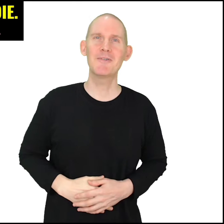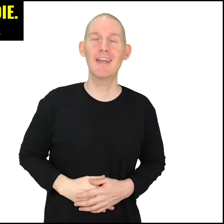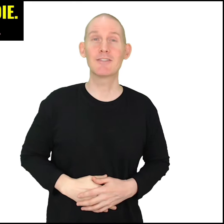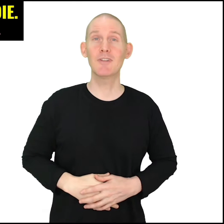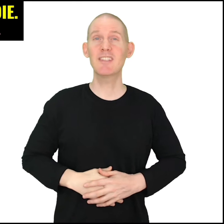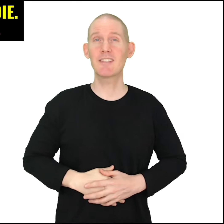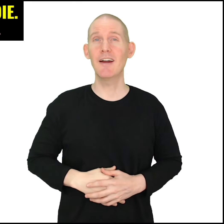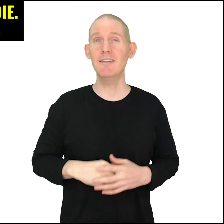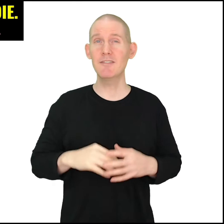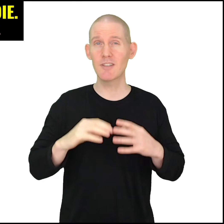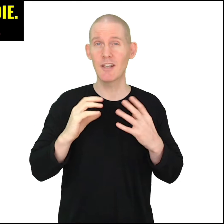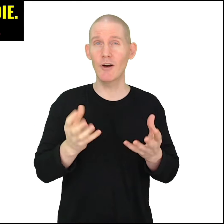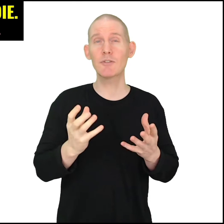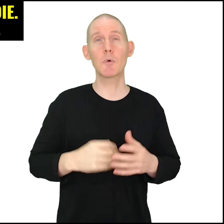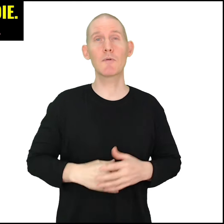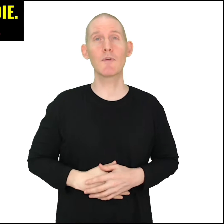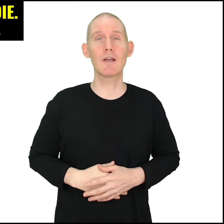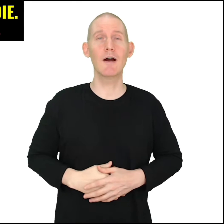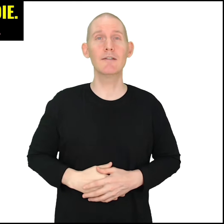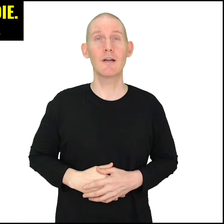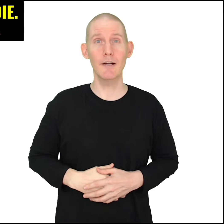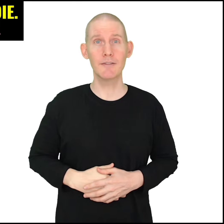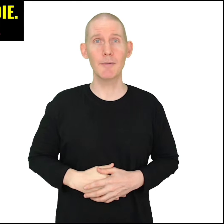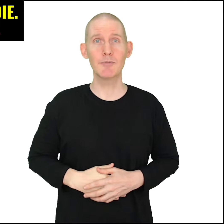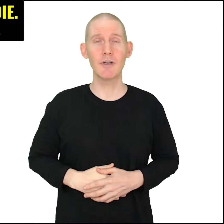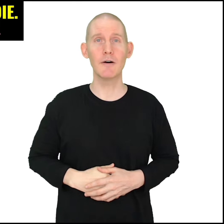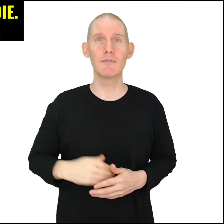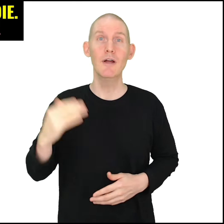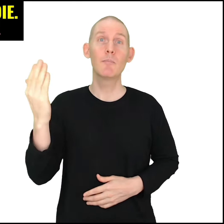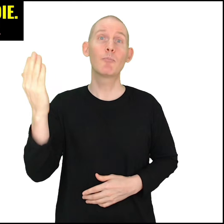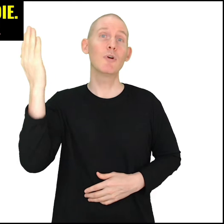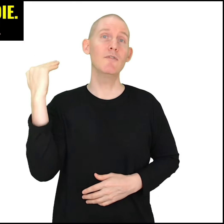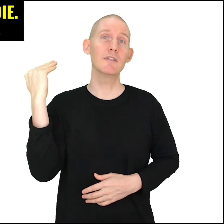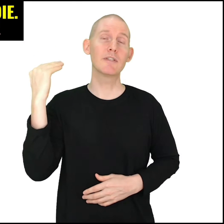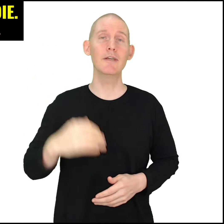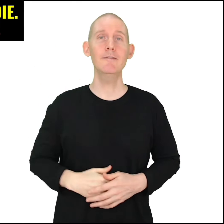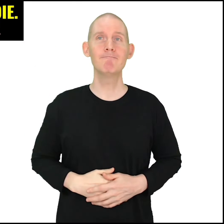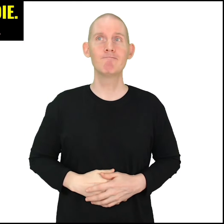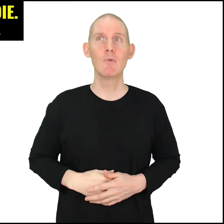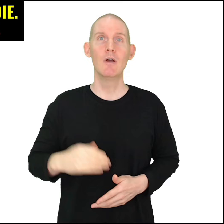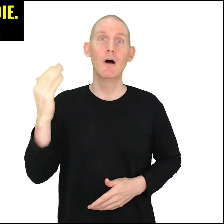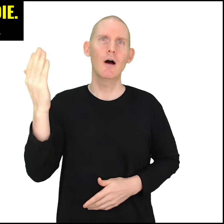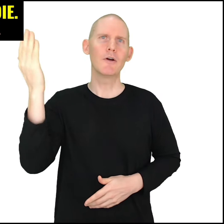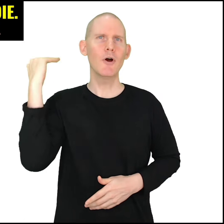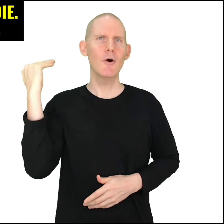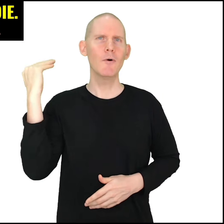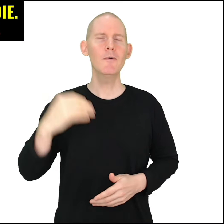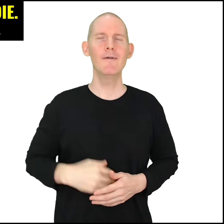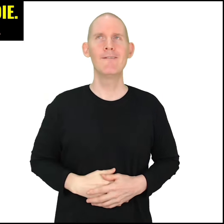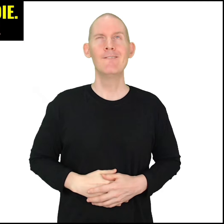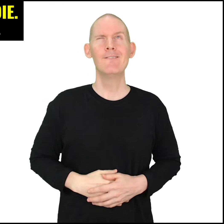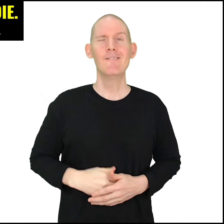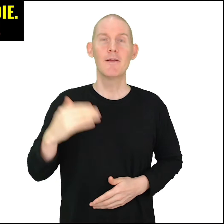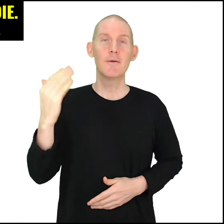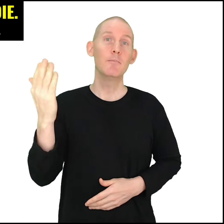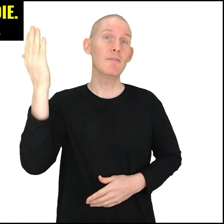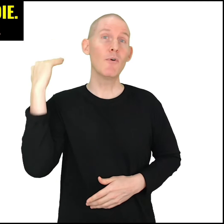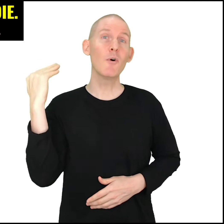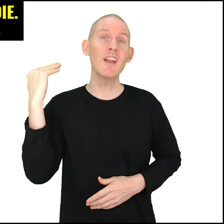Okay, so this sign can also work for the concepts of previously, ago, before